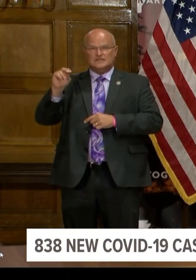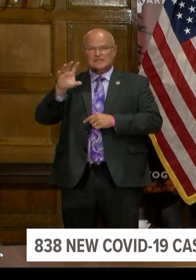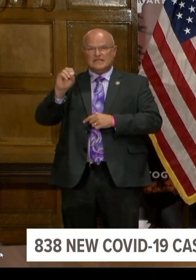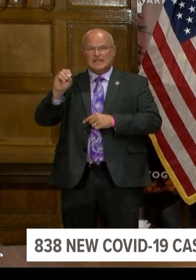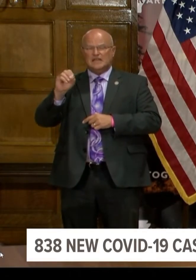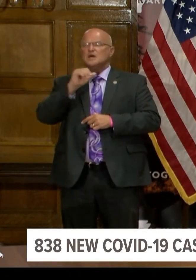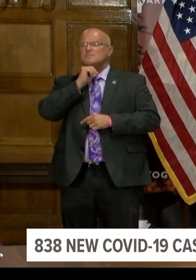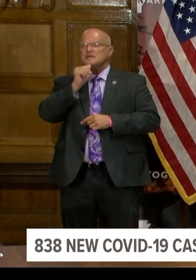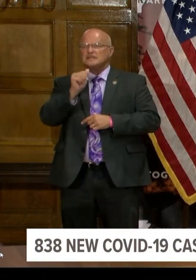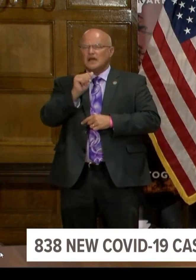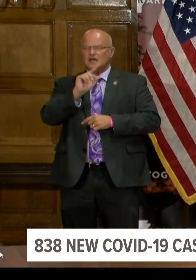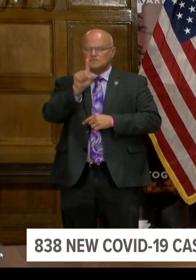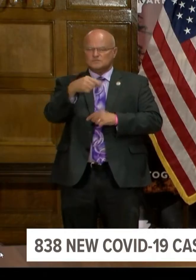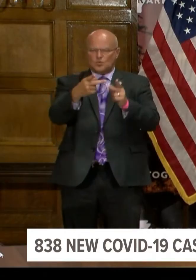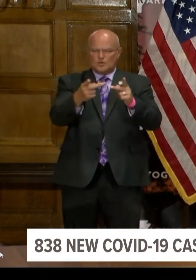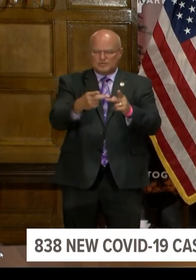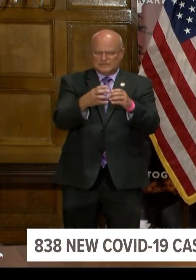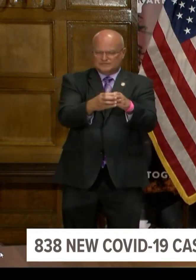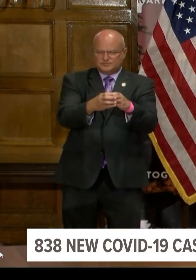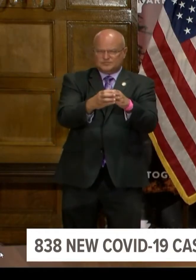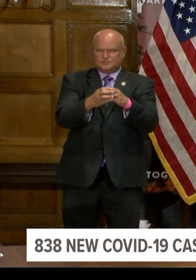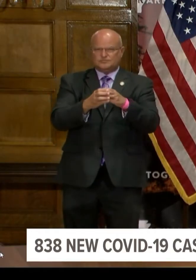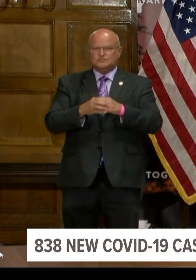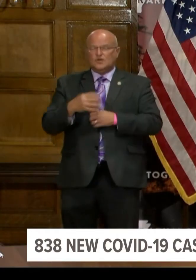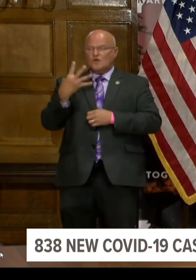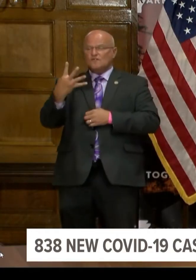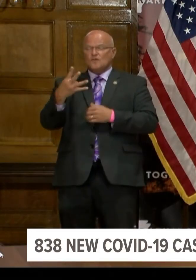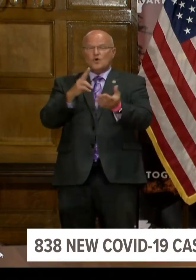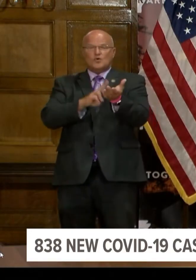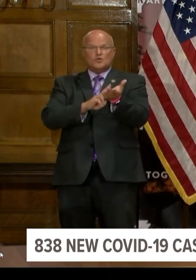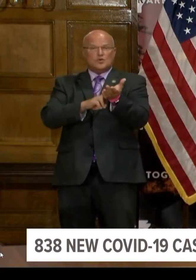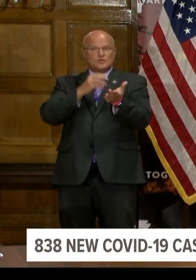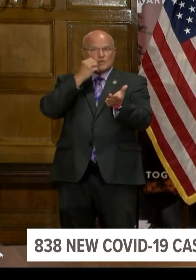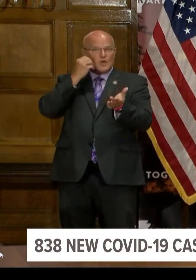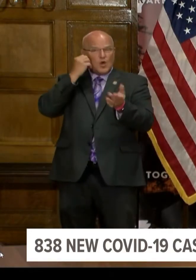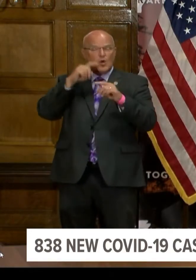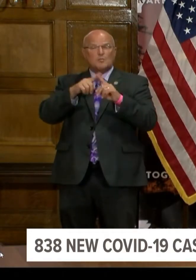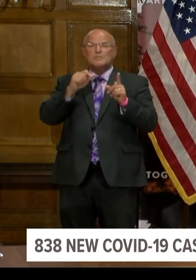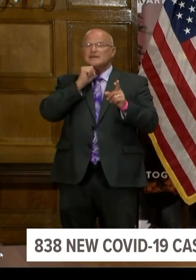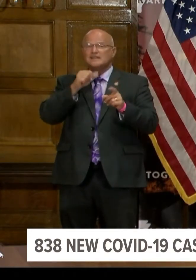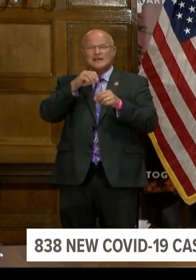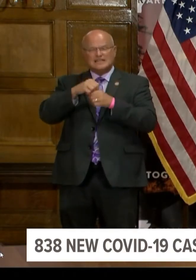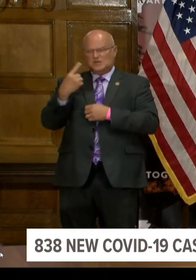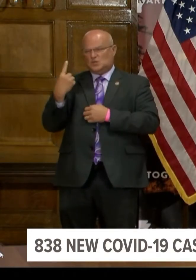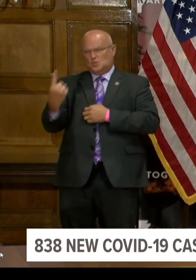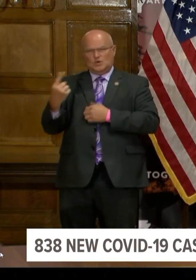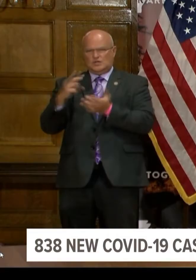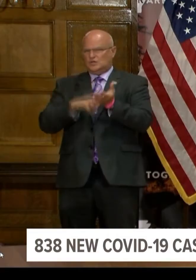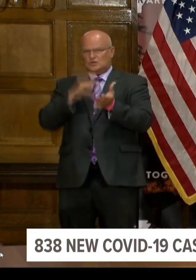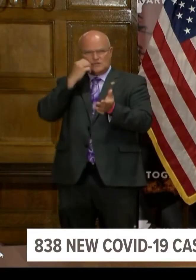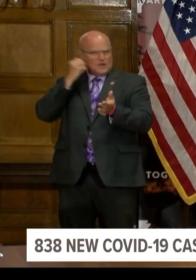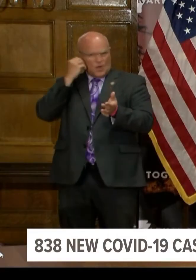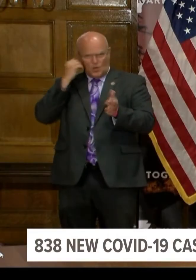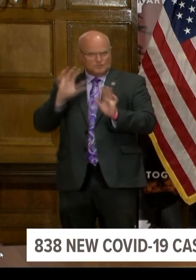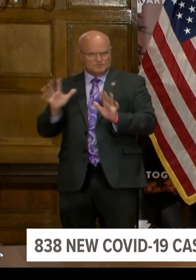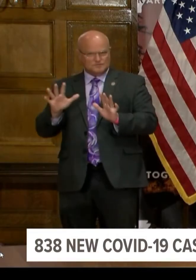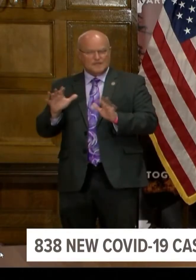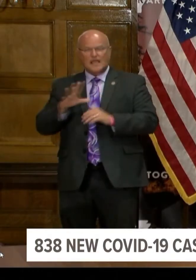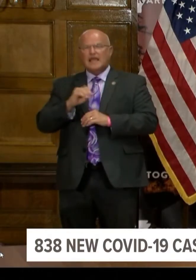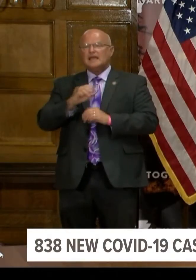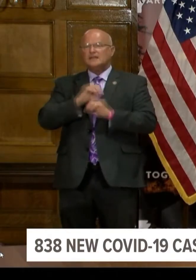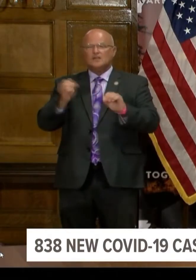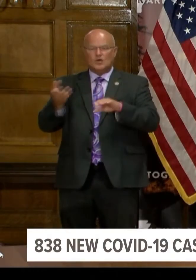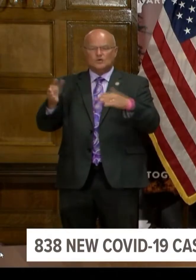clustered to a single site. There were 4 nursing home deaths, but not clustered to an individual nursing home, and no deaths